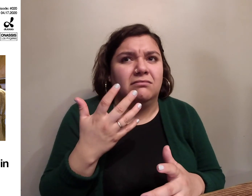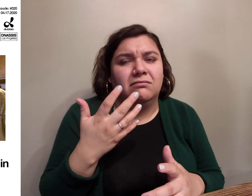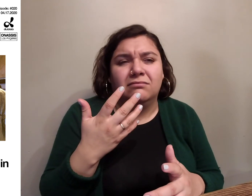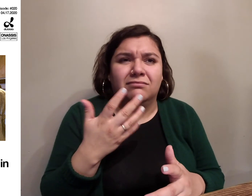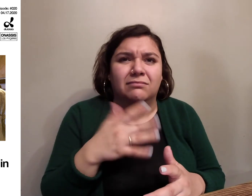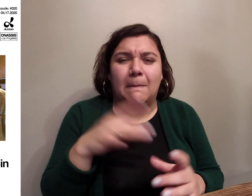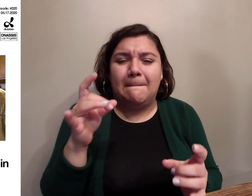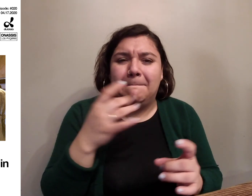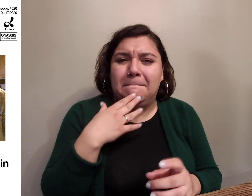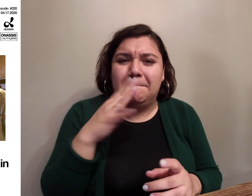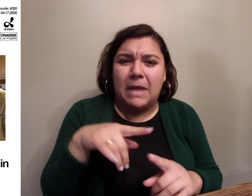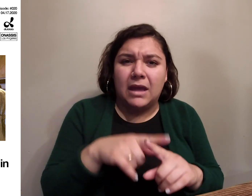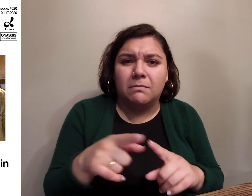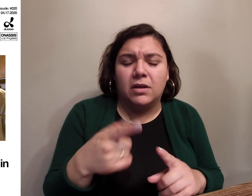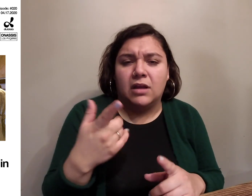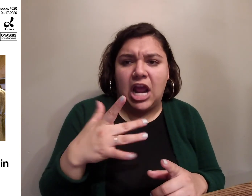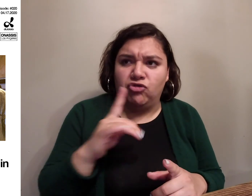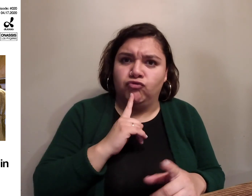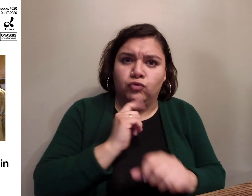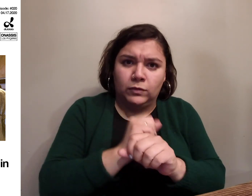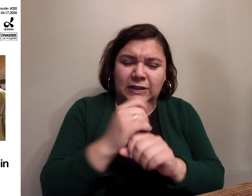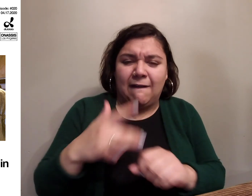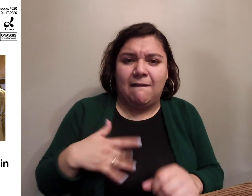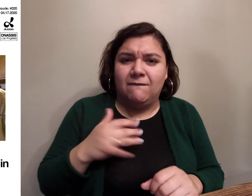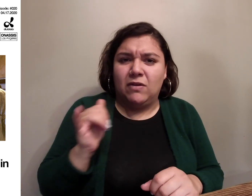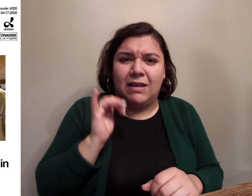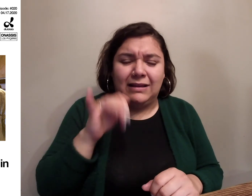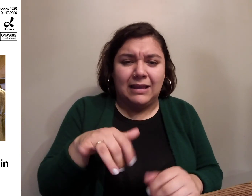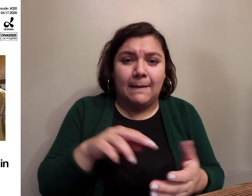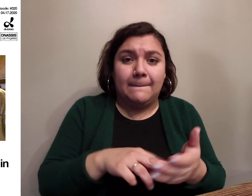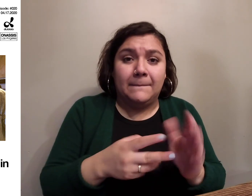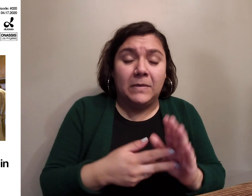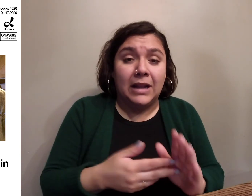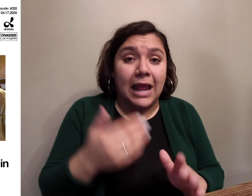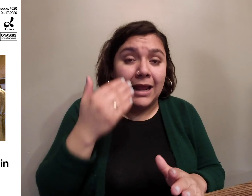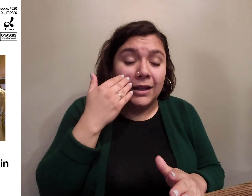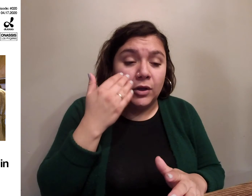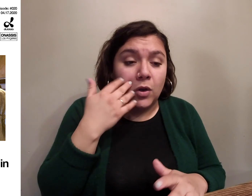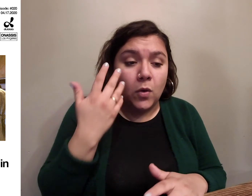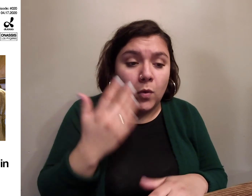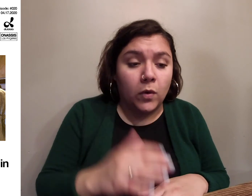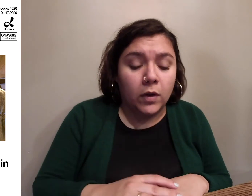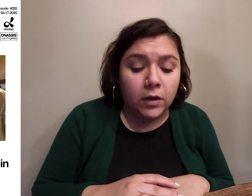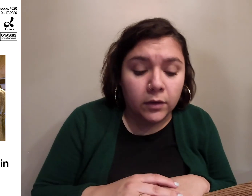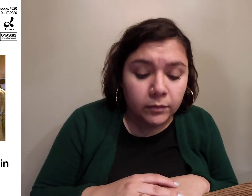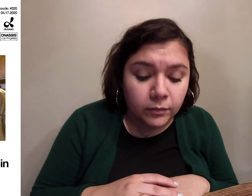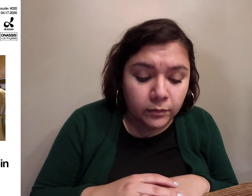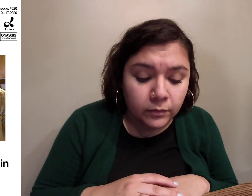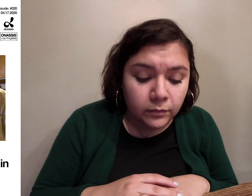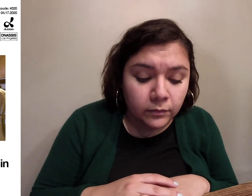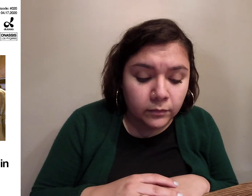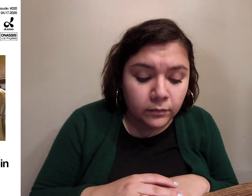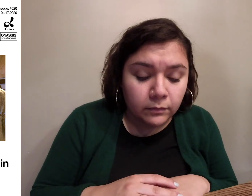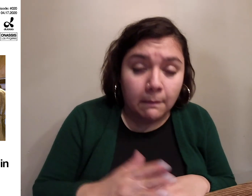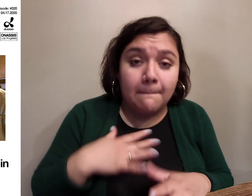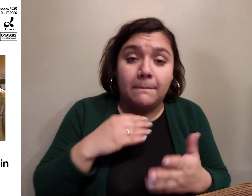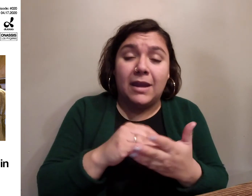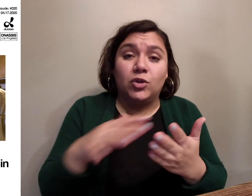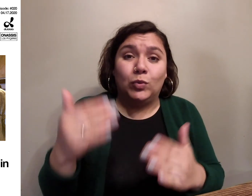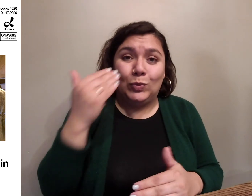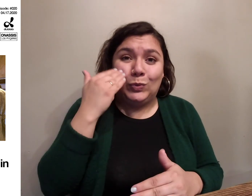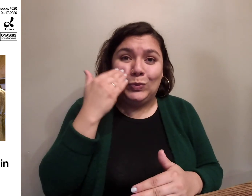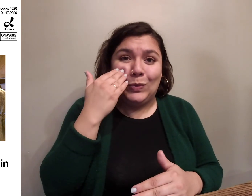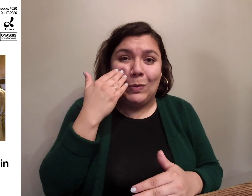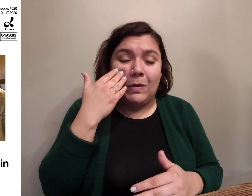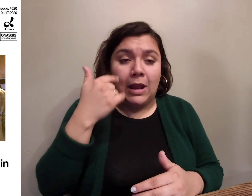crazy making. It's not a healthy thing. I don't advise it, and my students know how gentle I am, because I think